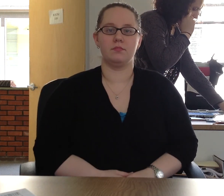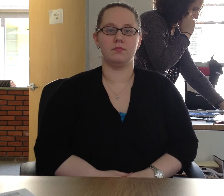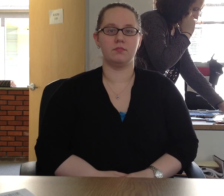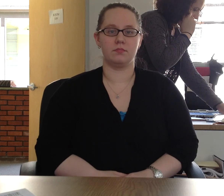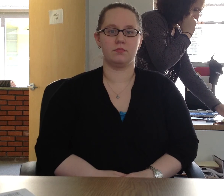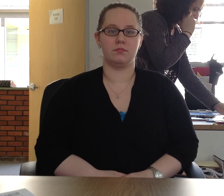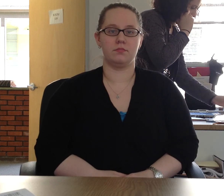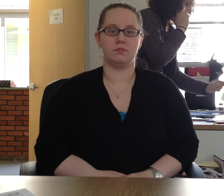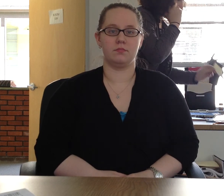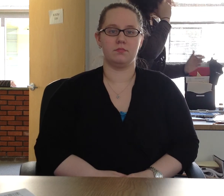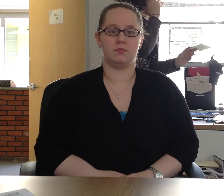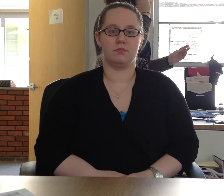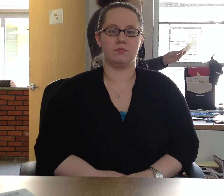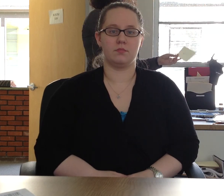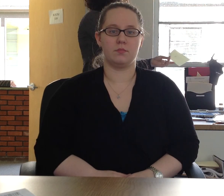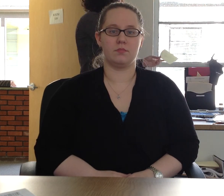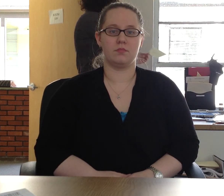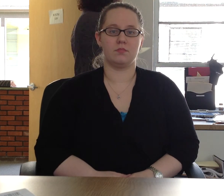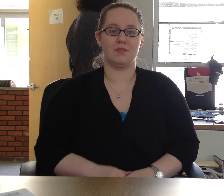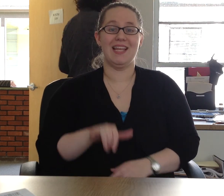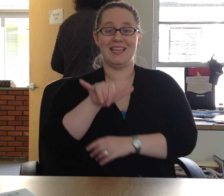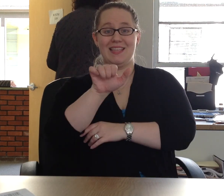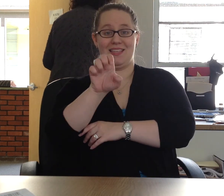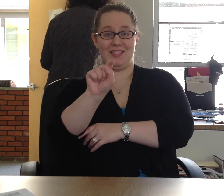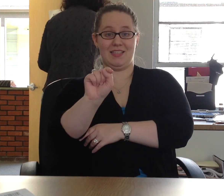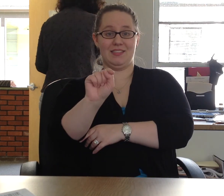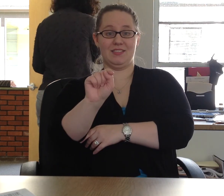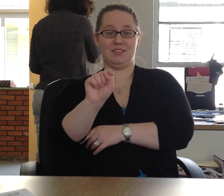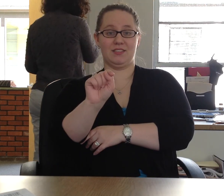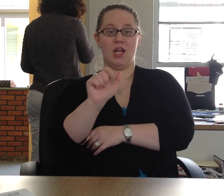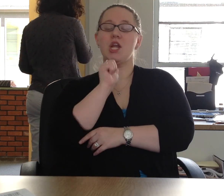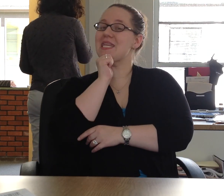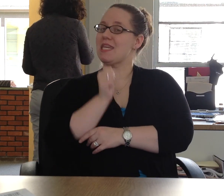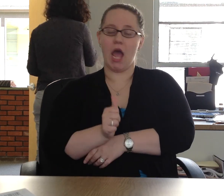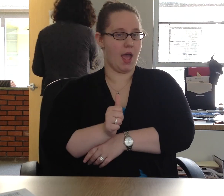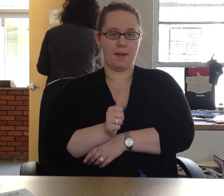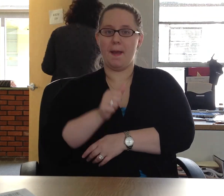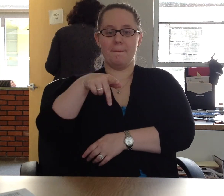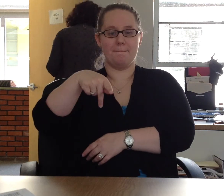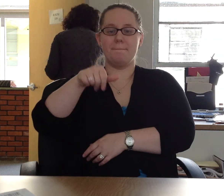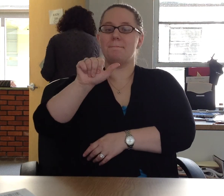Yeasts are not generally considered to be pathogenic or harmful,